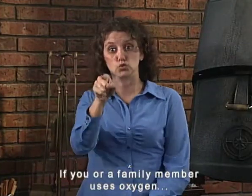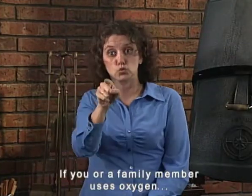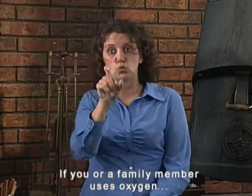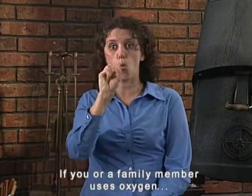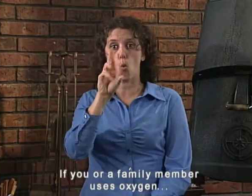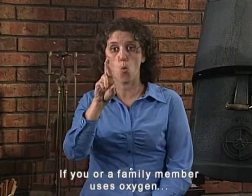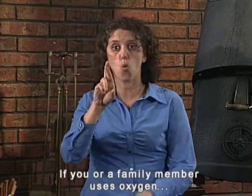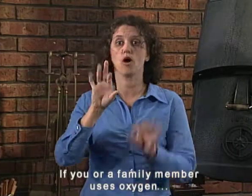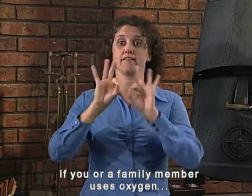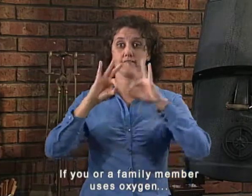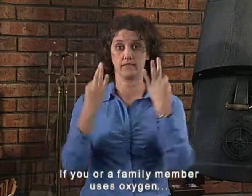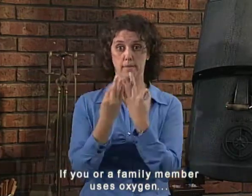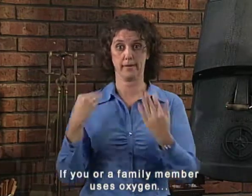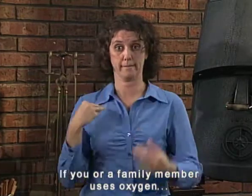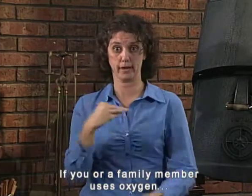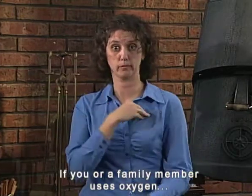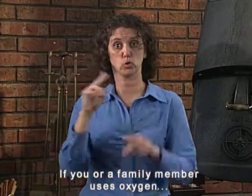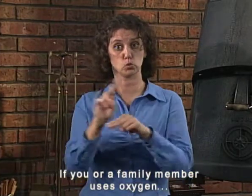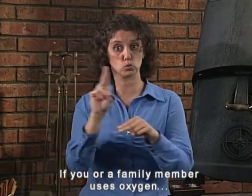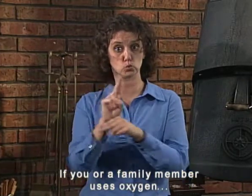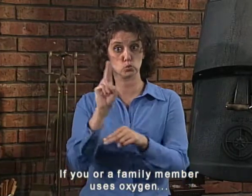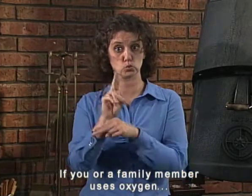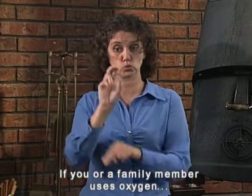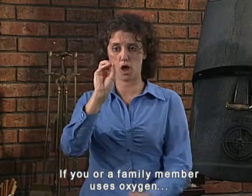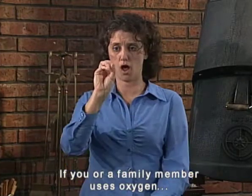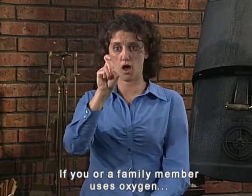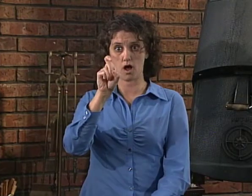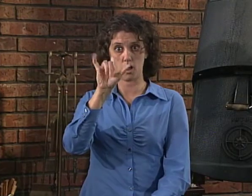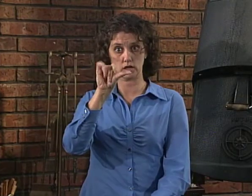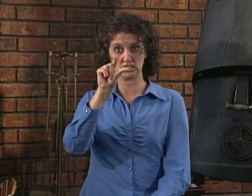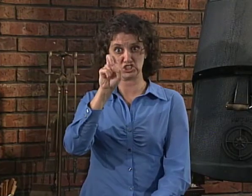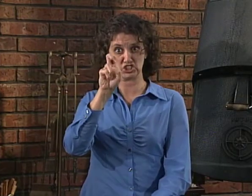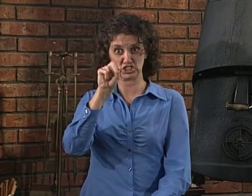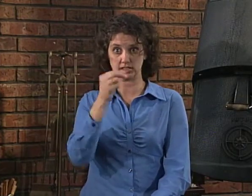If you or a family member uses oxygen,